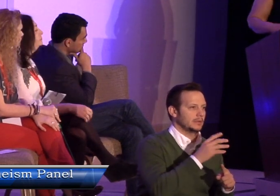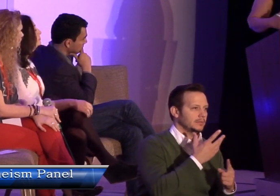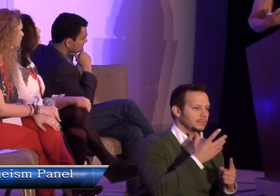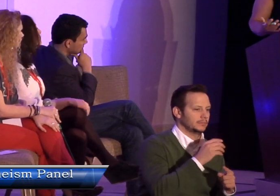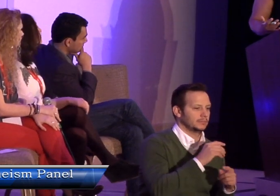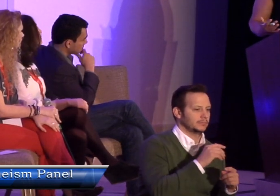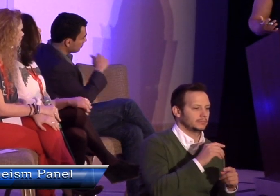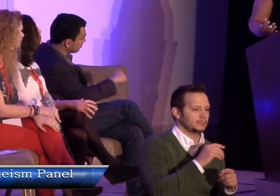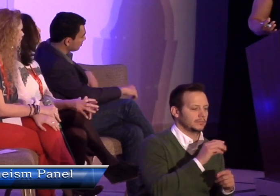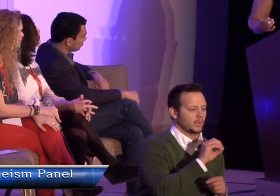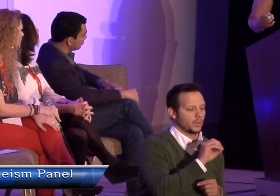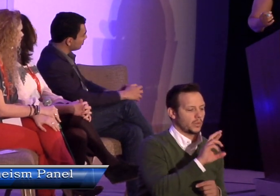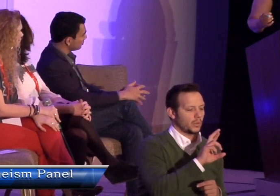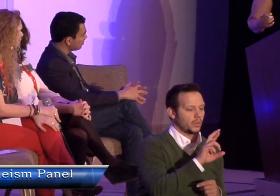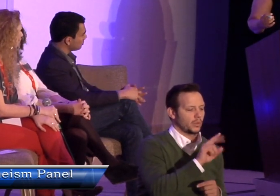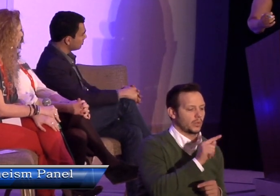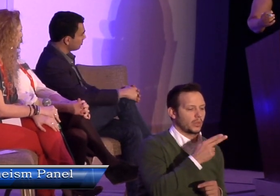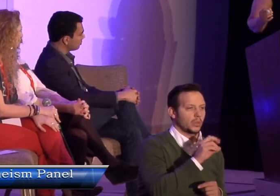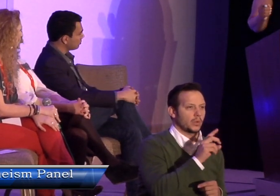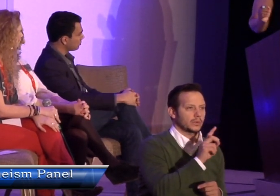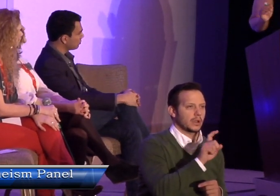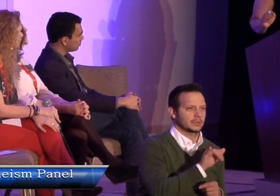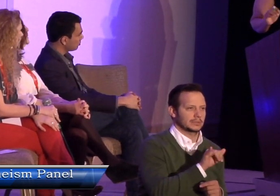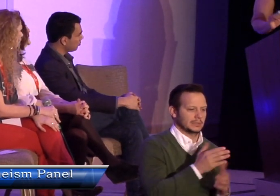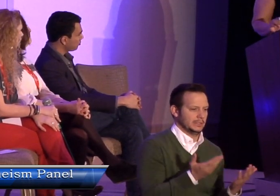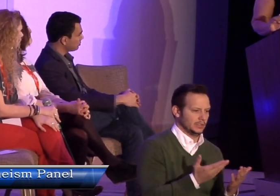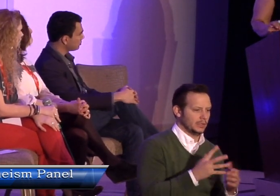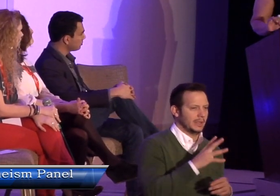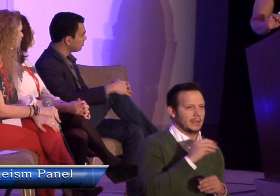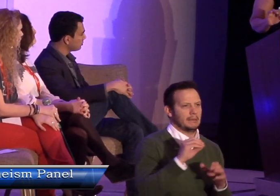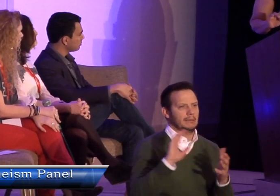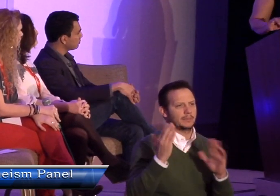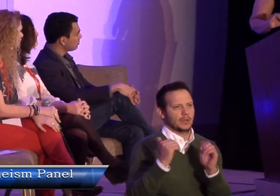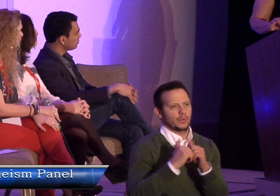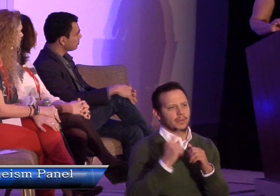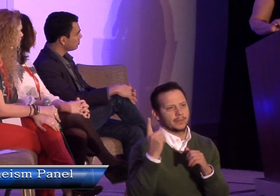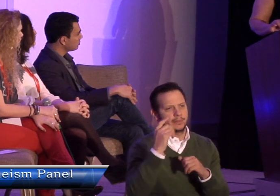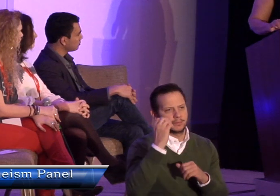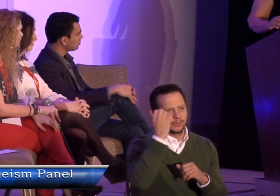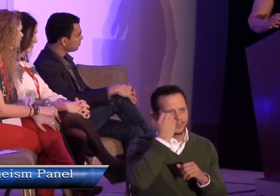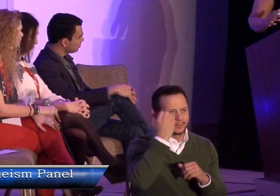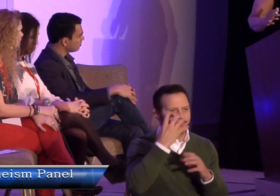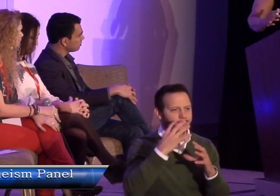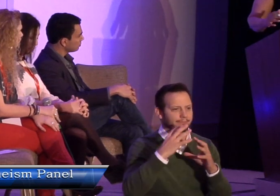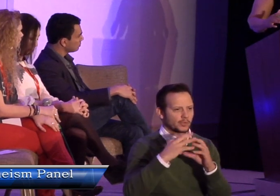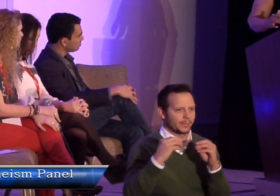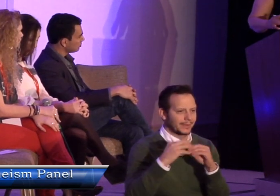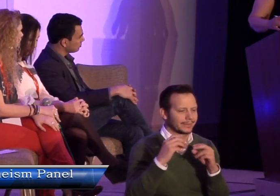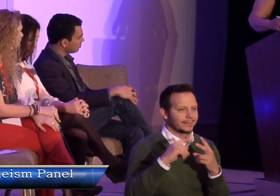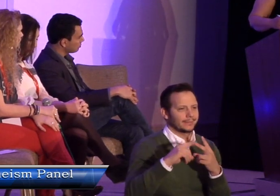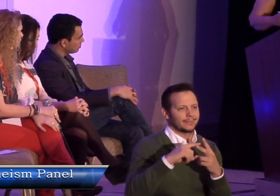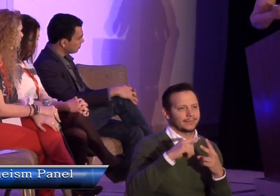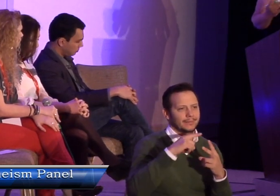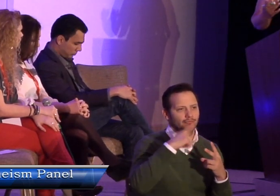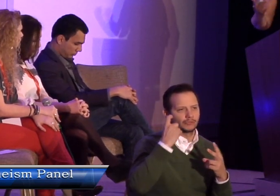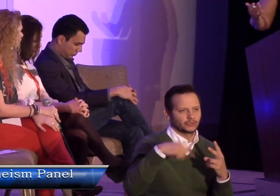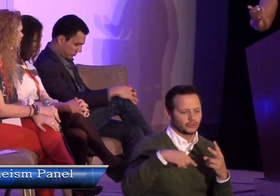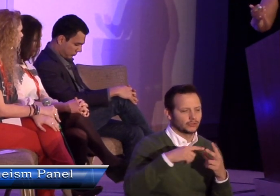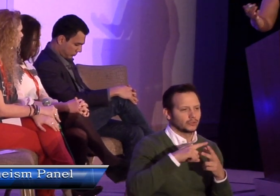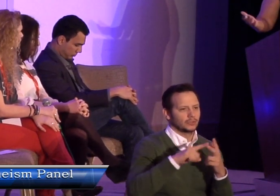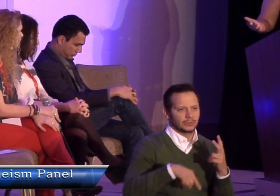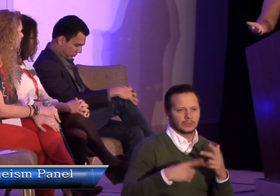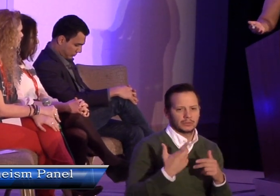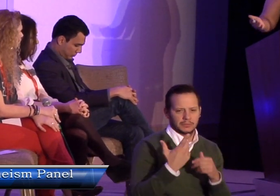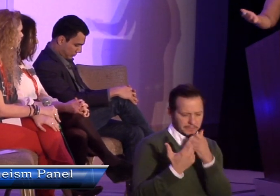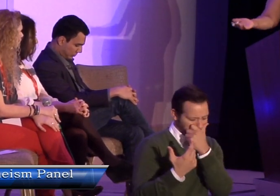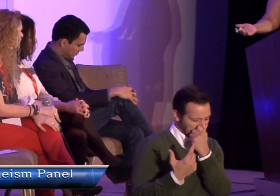Romania, like in Russia, what are the similarities you see, and does that to you